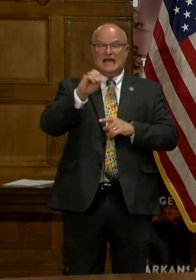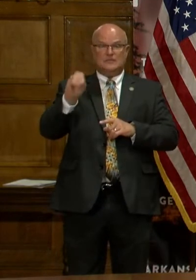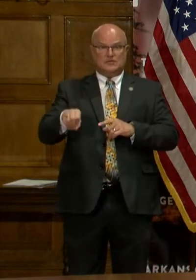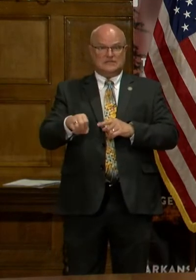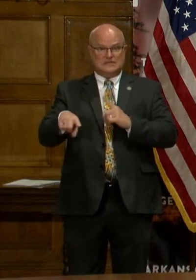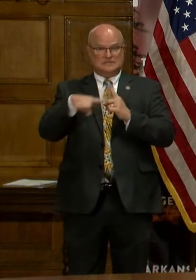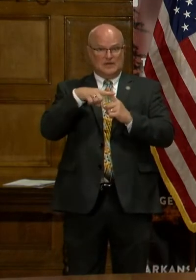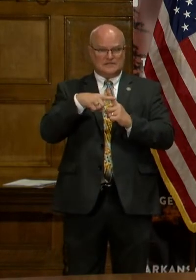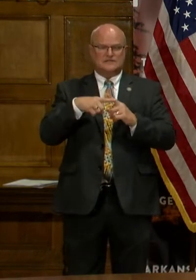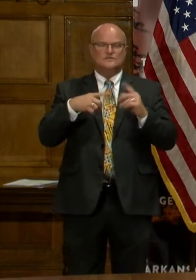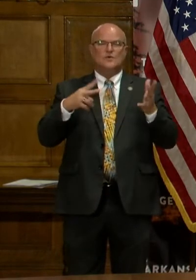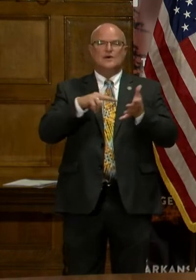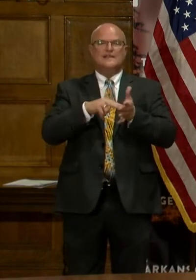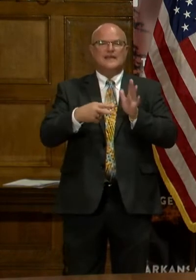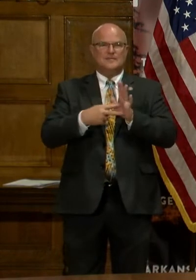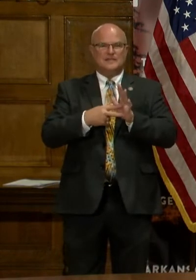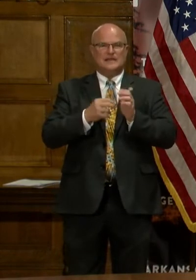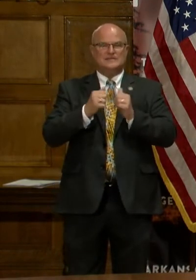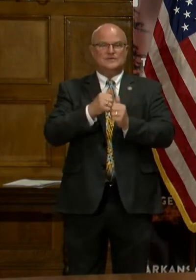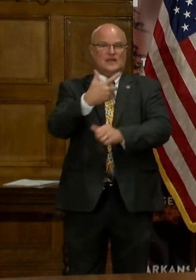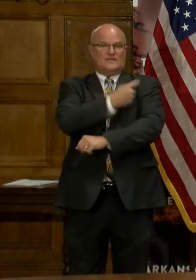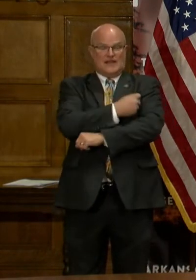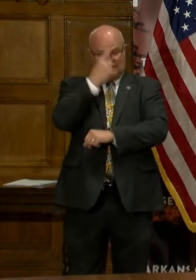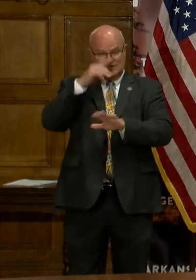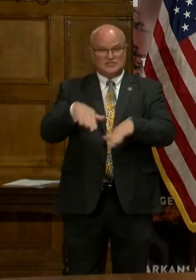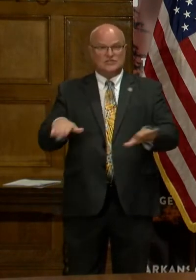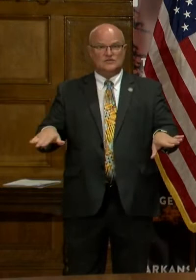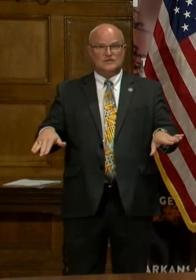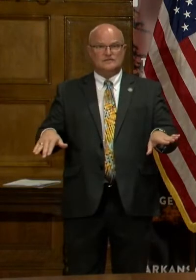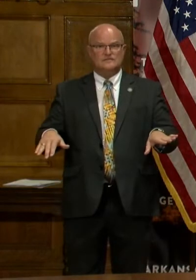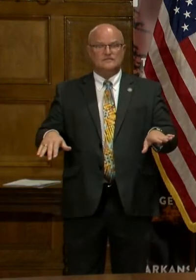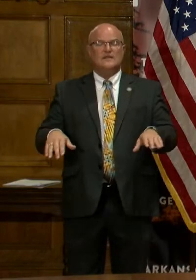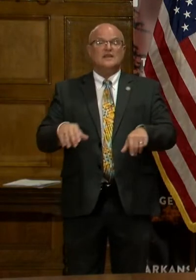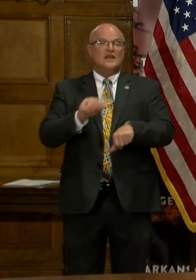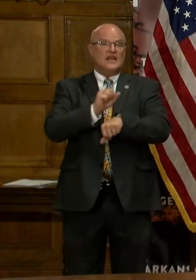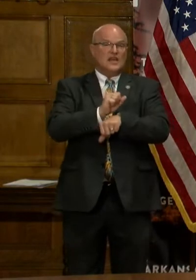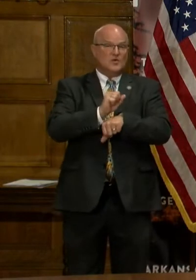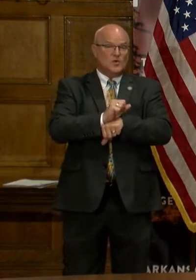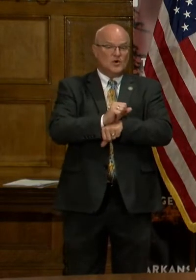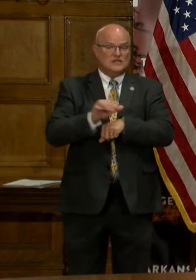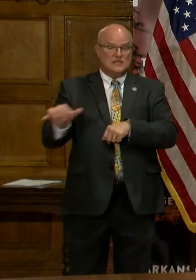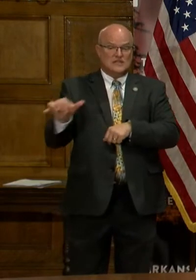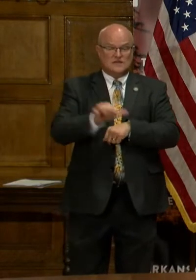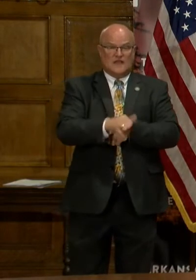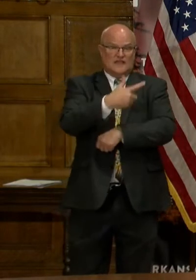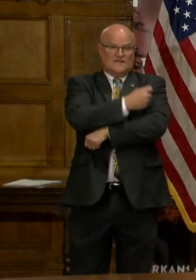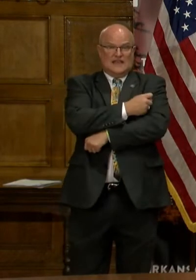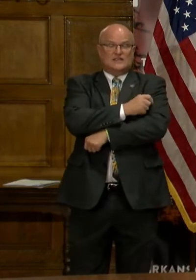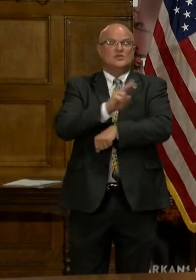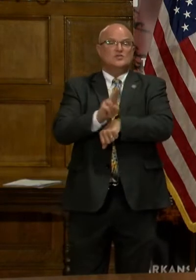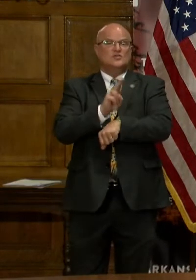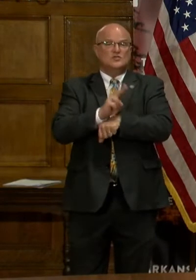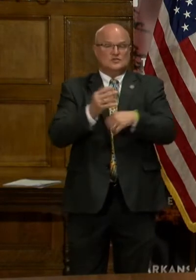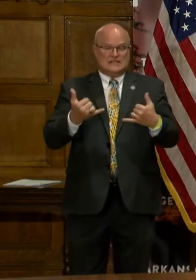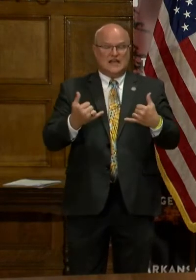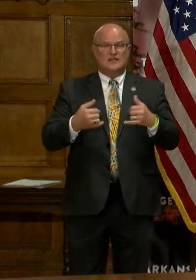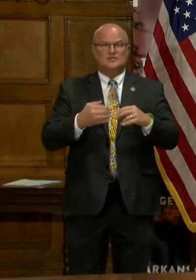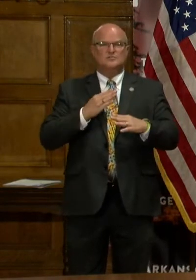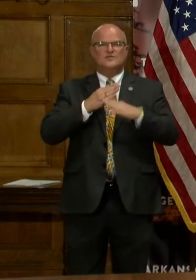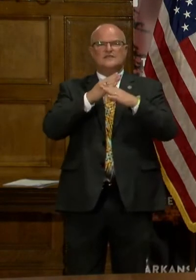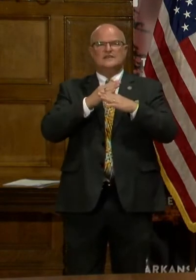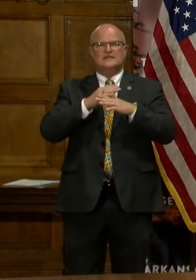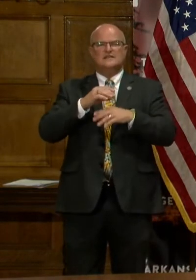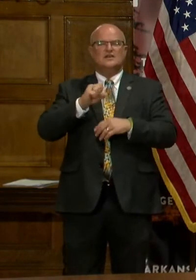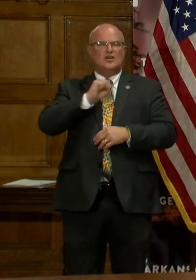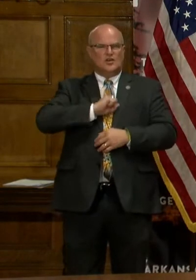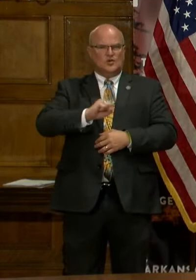and let me put that in context with our vaccines today for children. It works about as well as those vaccines we use nowadays to prevent whooping